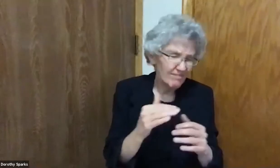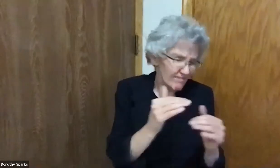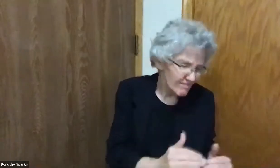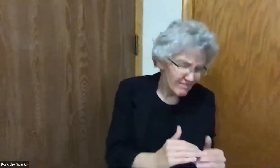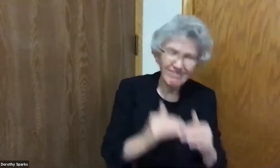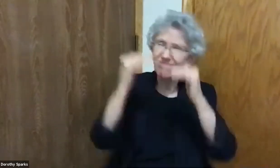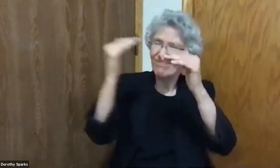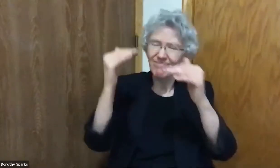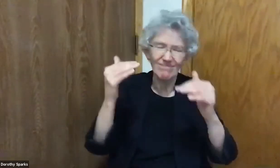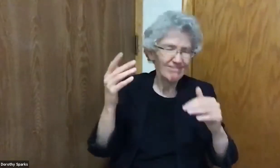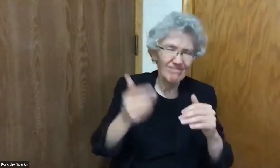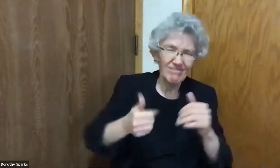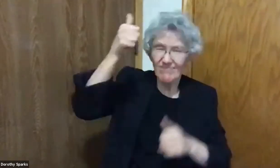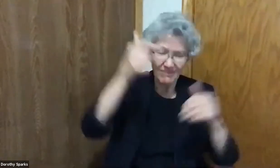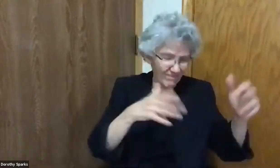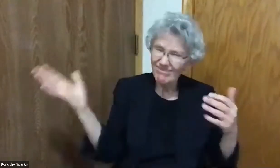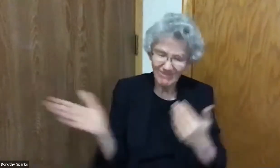for they shall all know me,